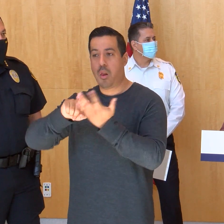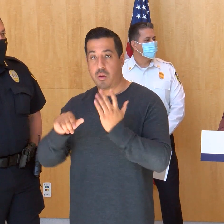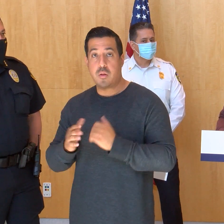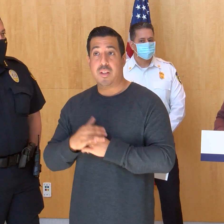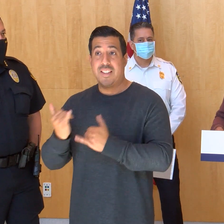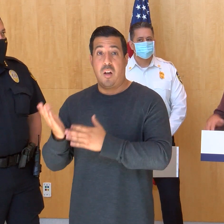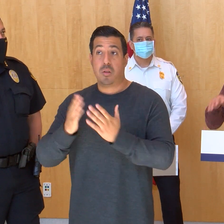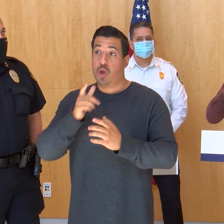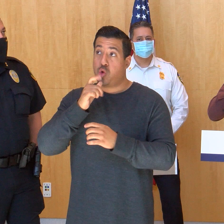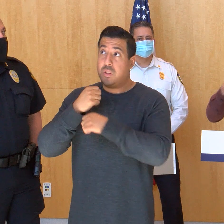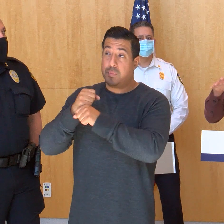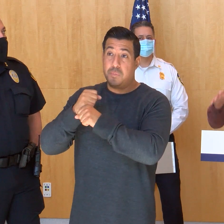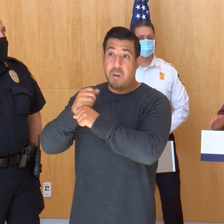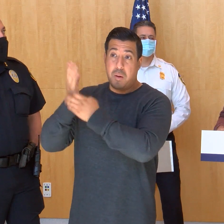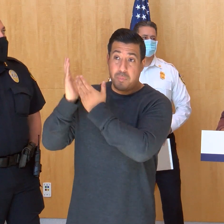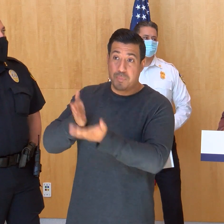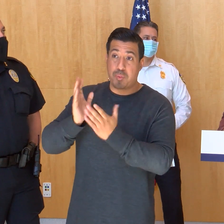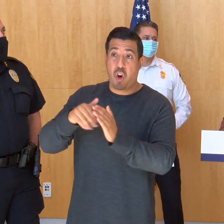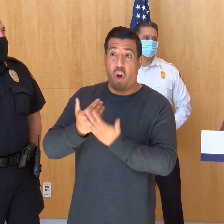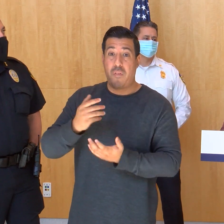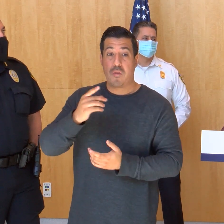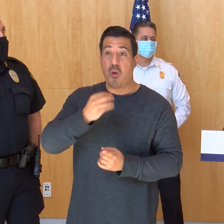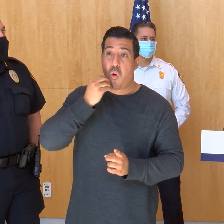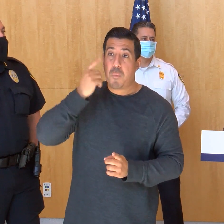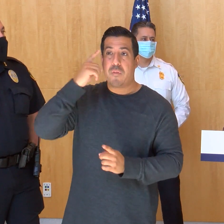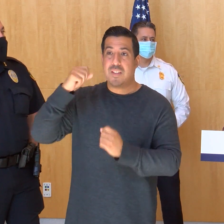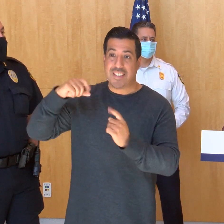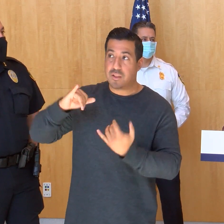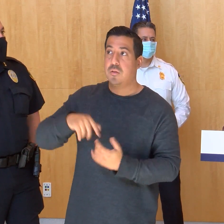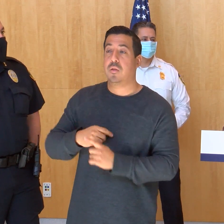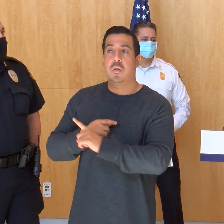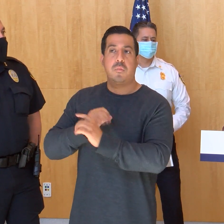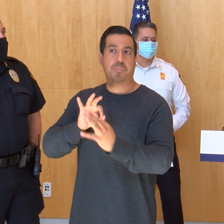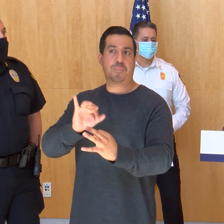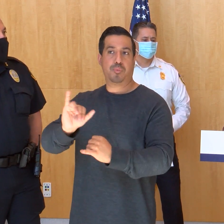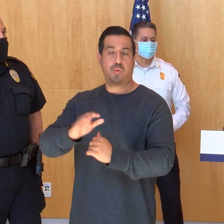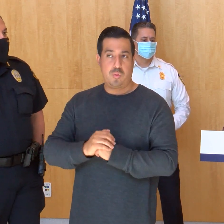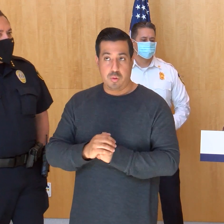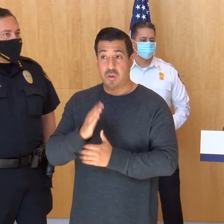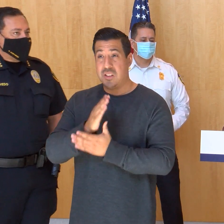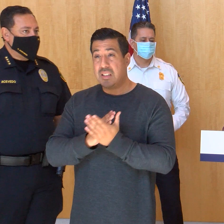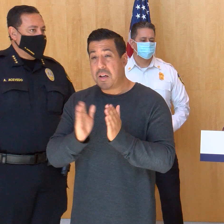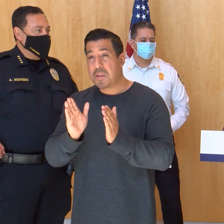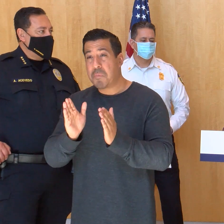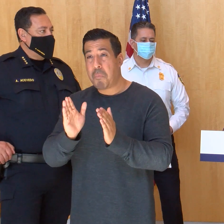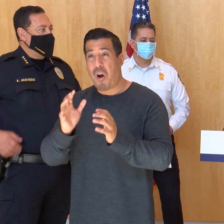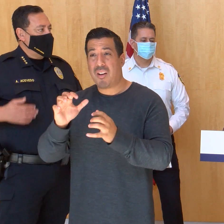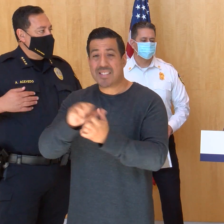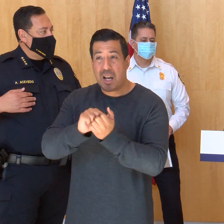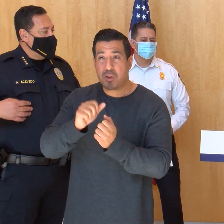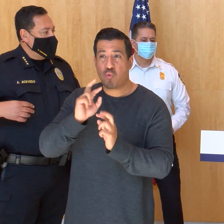our distribution system that serves all of our homes across the greater Houston area, it's also in great shape. Some small damages were